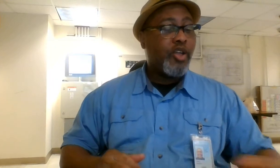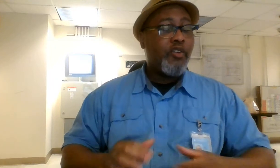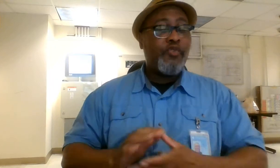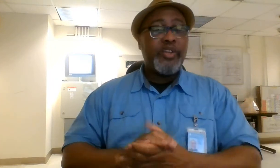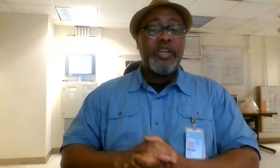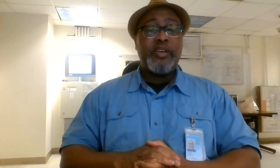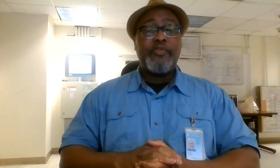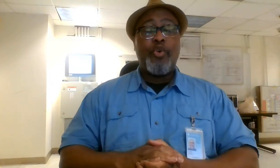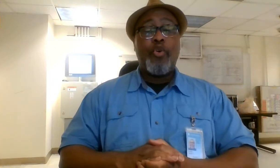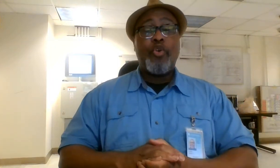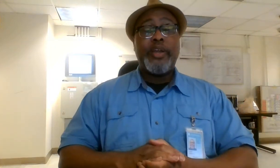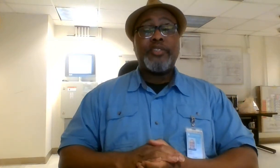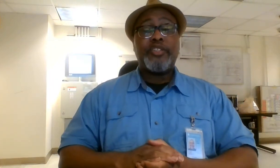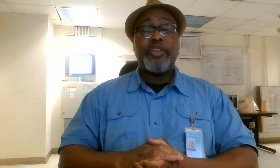Forgive or excuse.